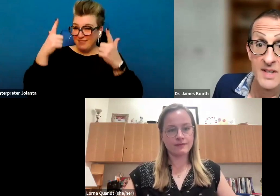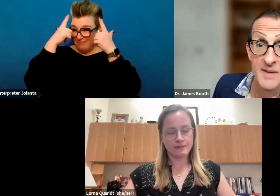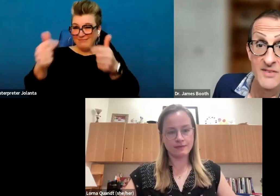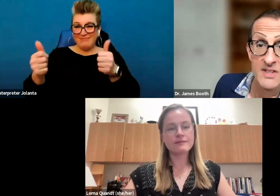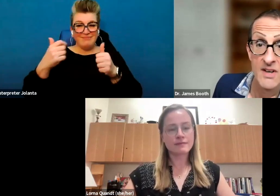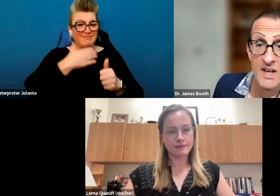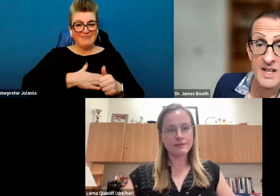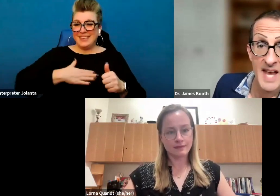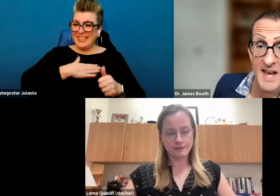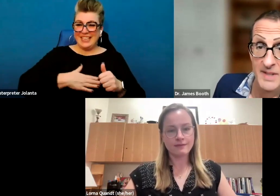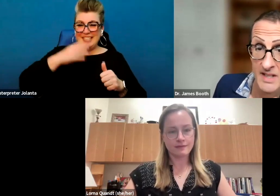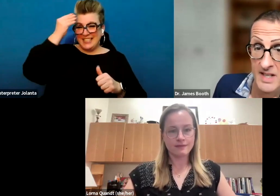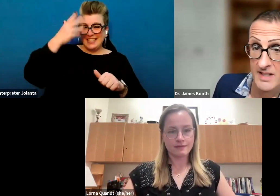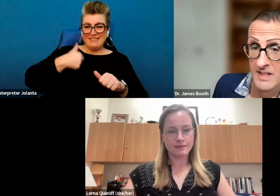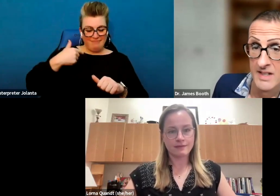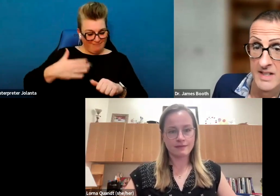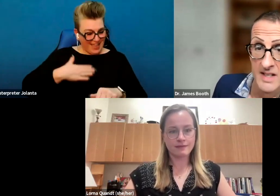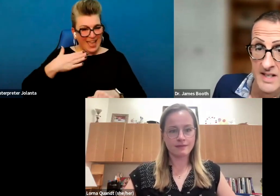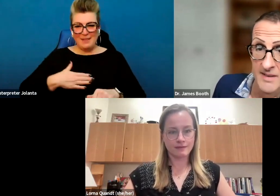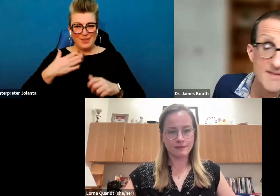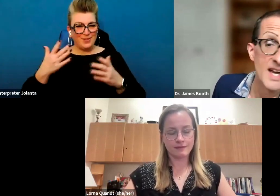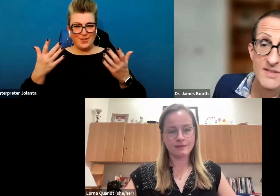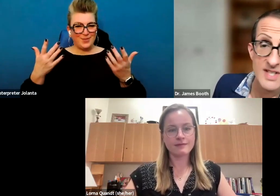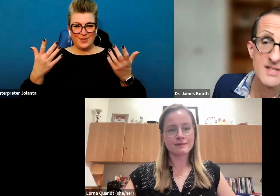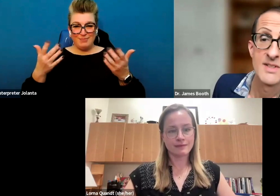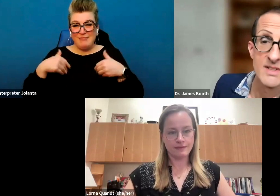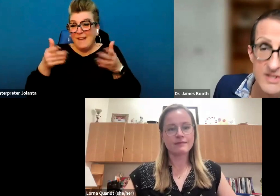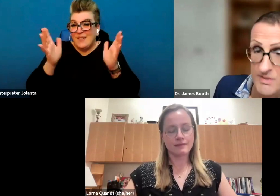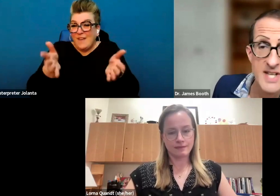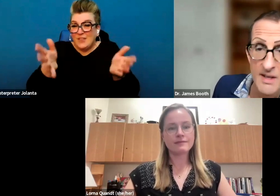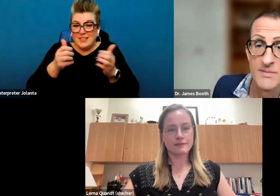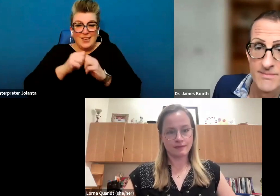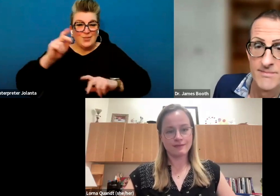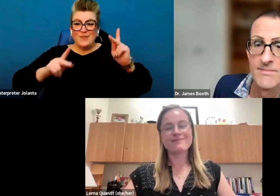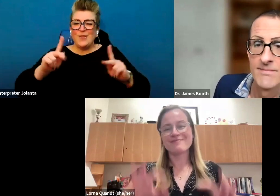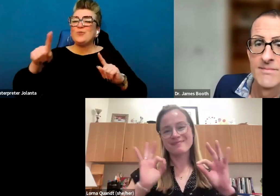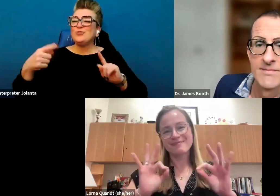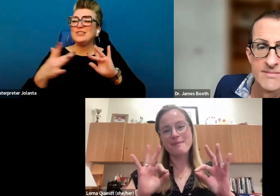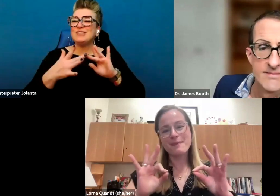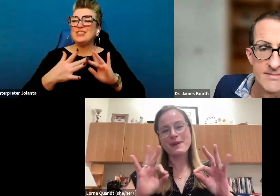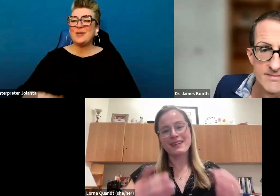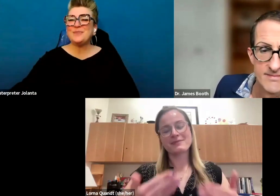that comes to them after the talk, I'd be happy to like have a conversation with you. Just reach out.